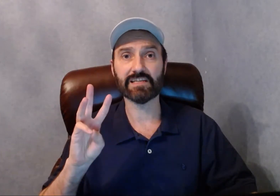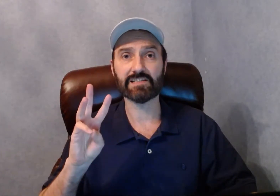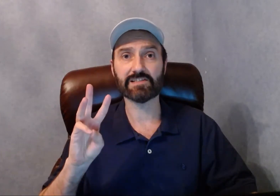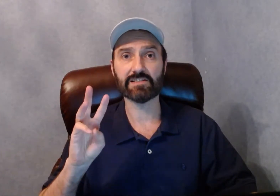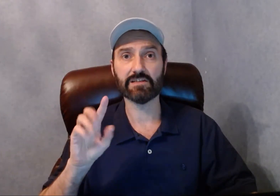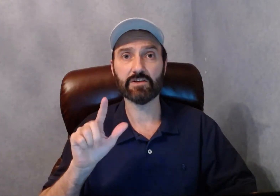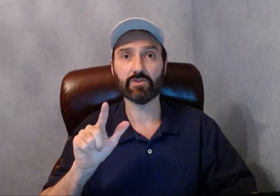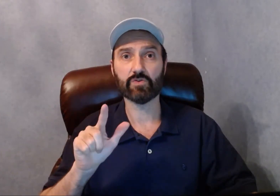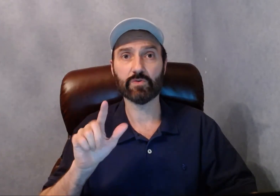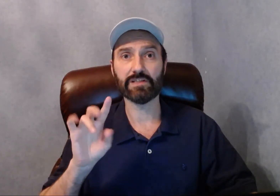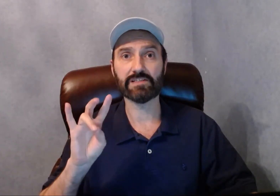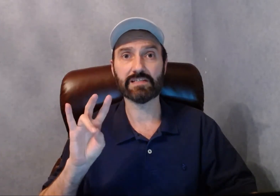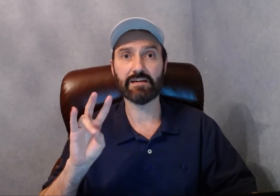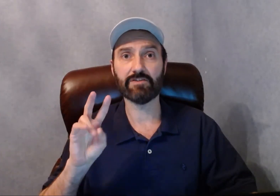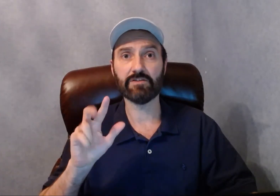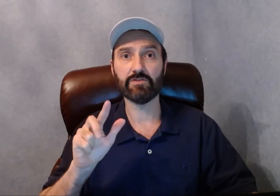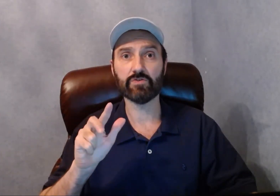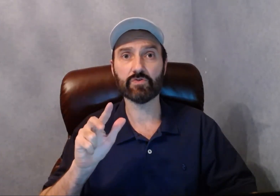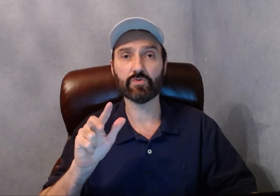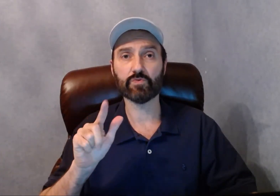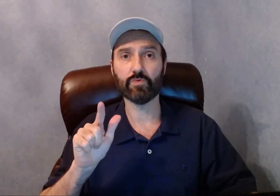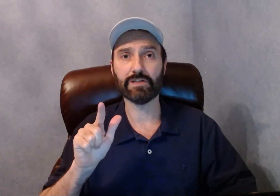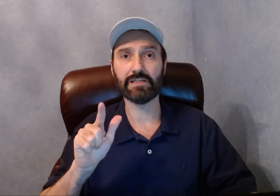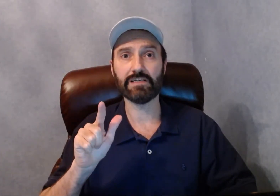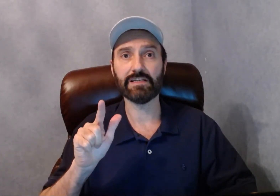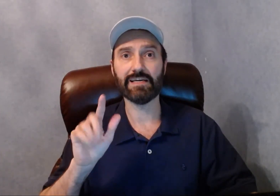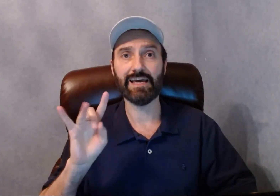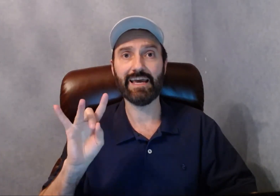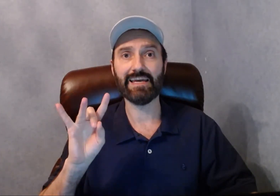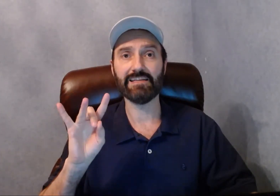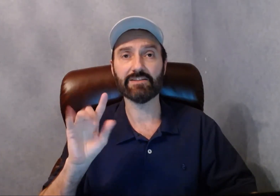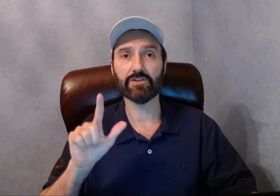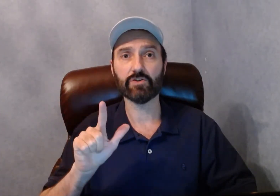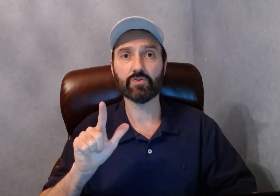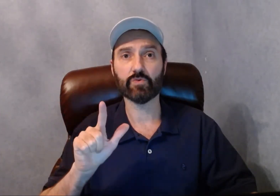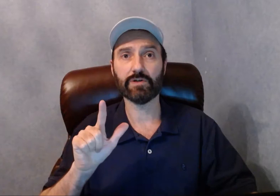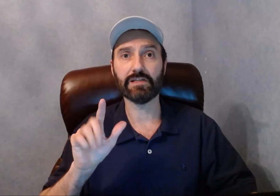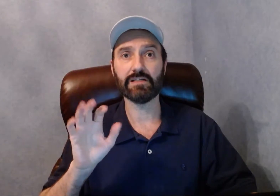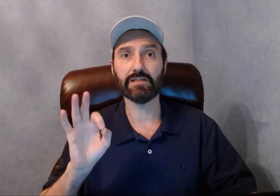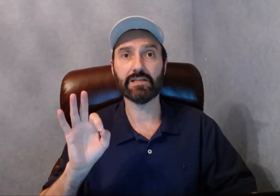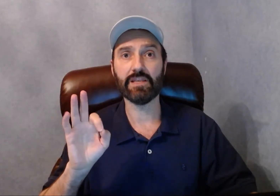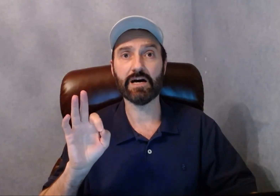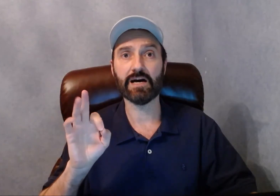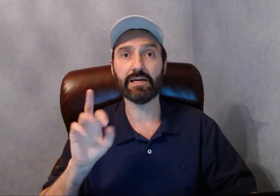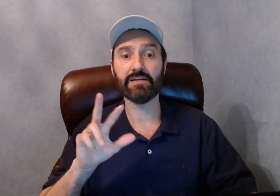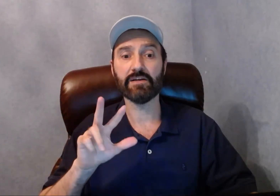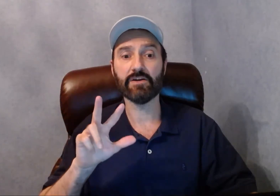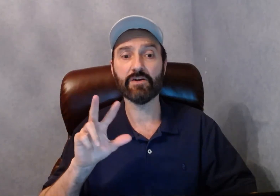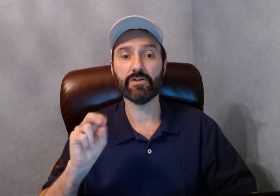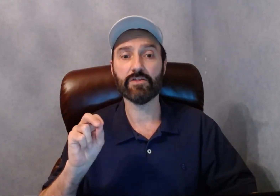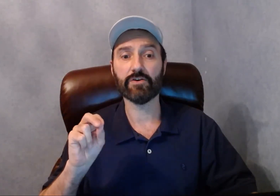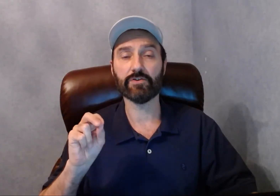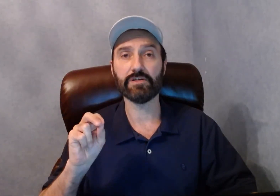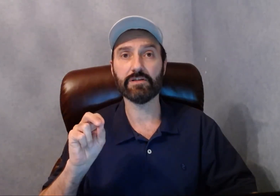26, 27, 28, 29, 30,